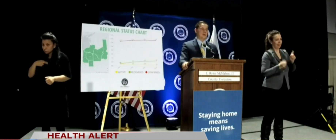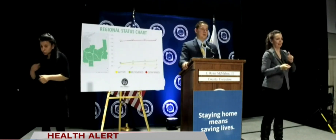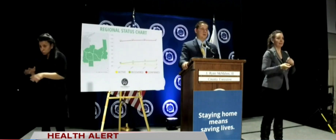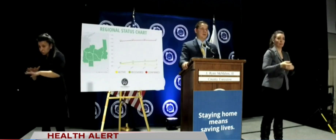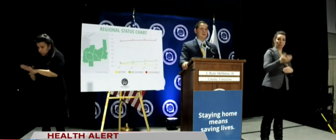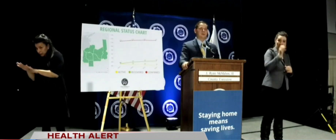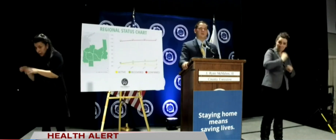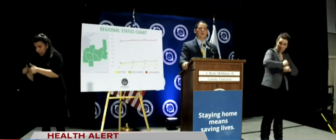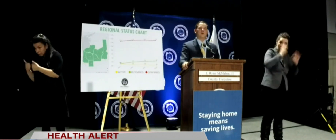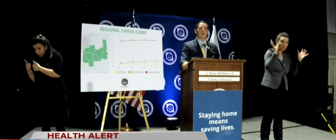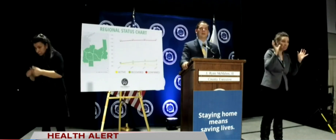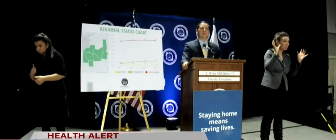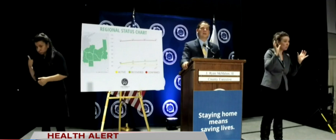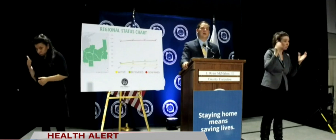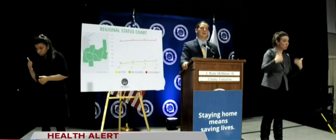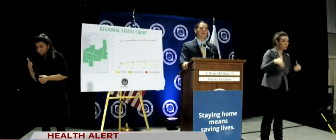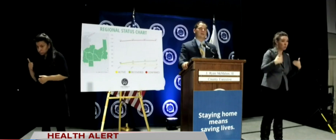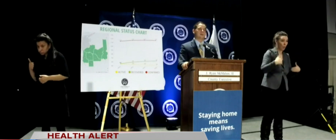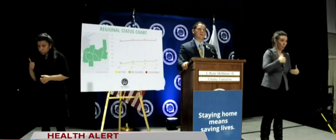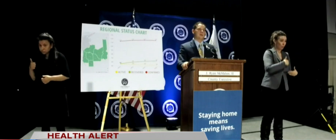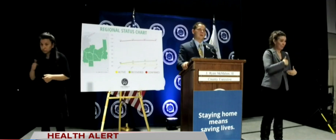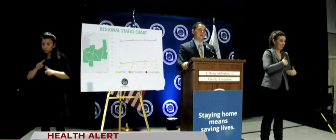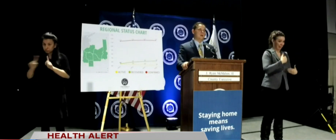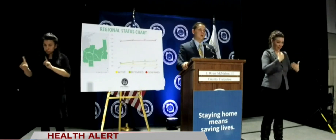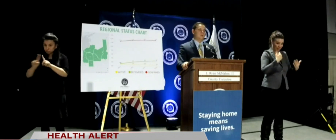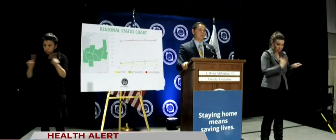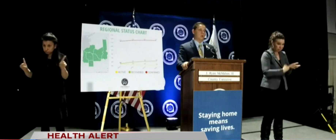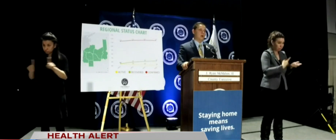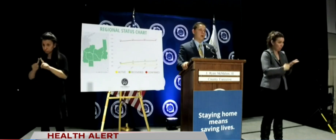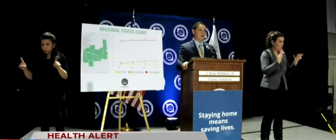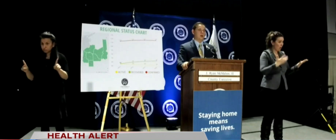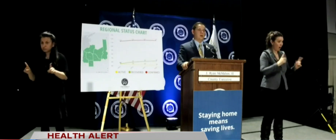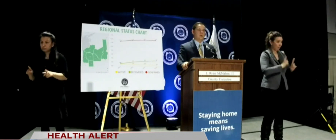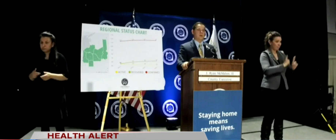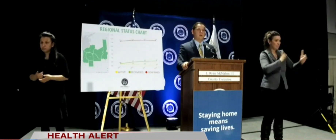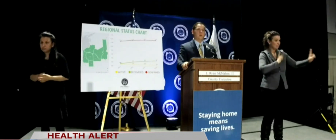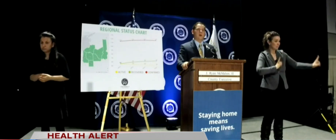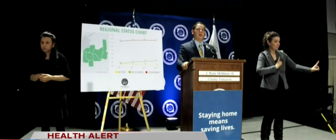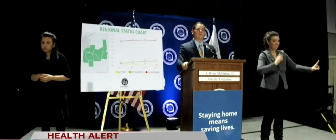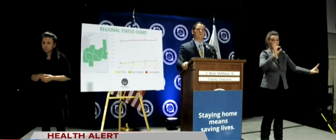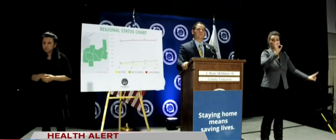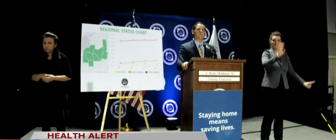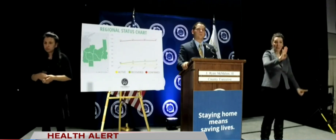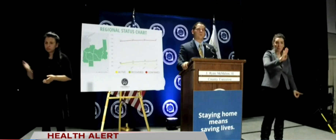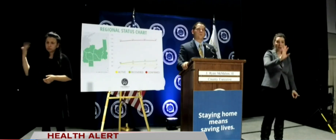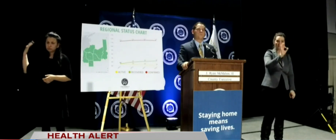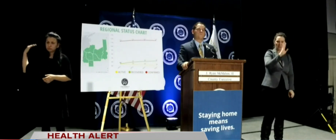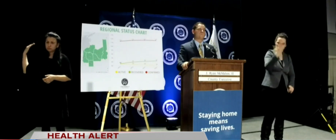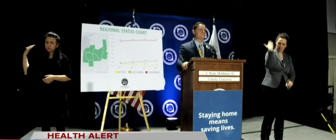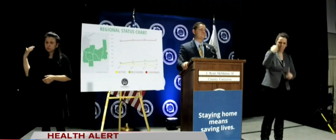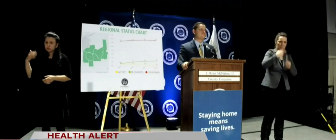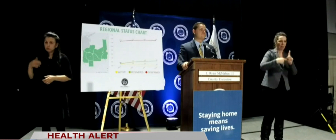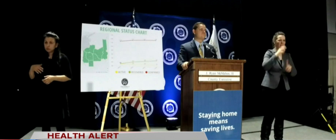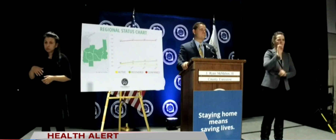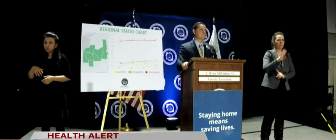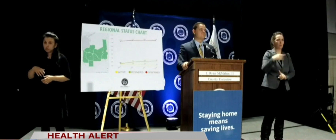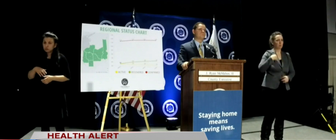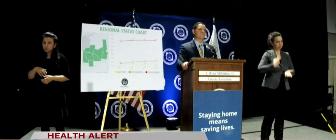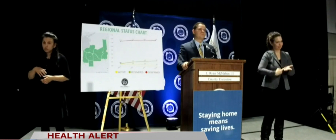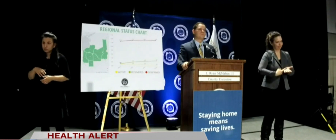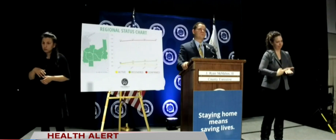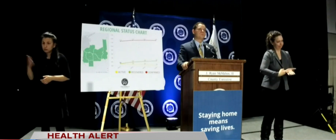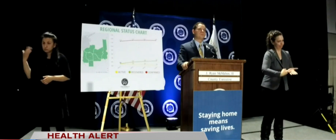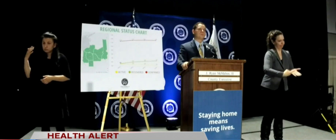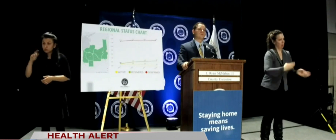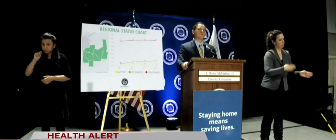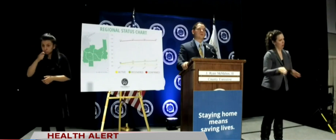companies, test kits for COVID-19, all these things in early February, but here we are. Do you know why they